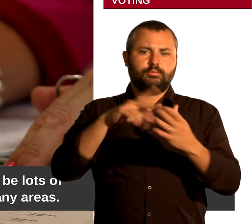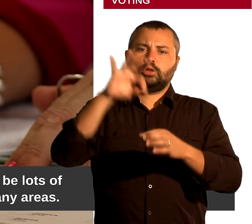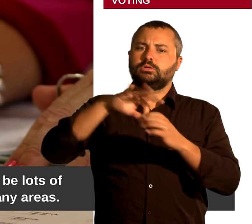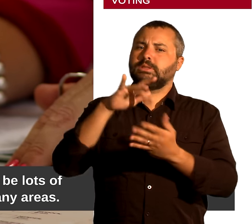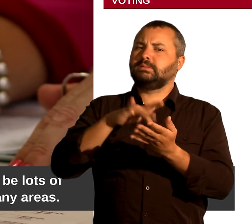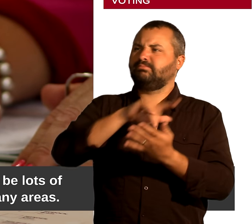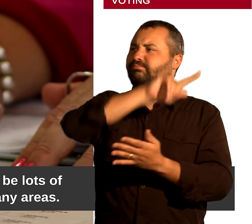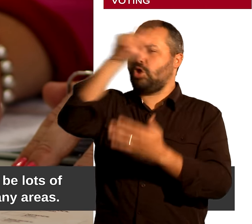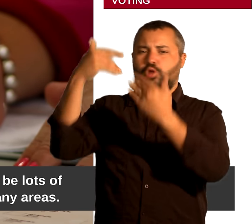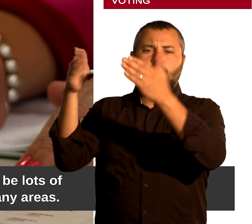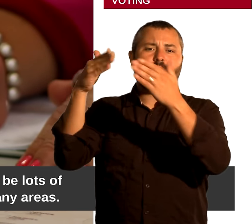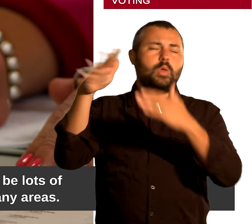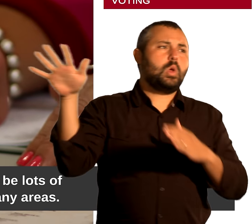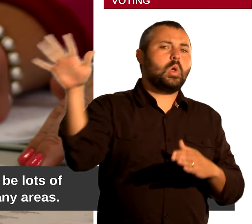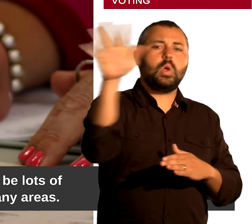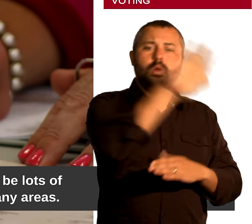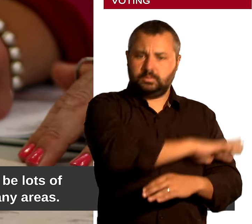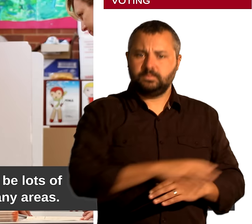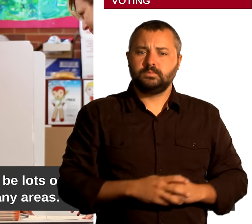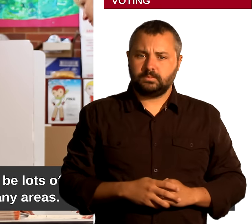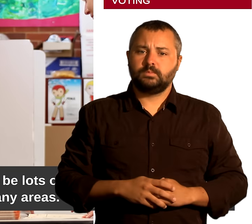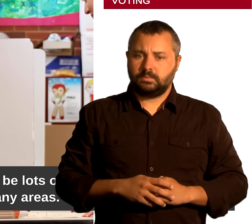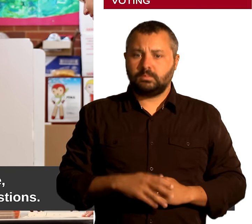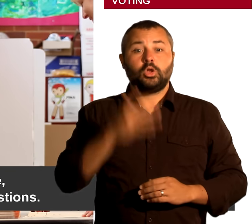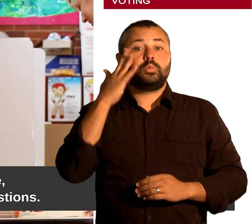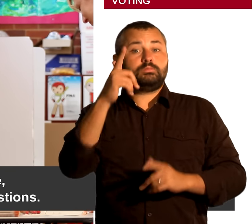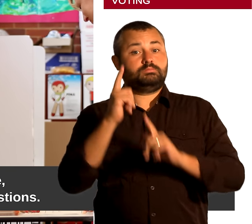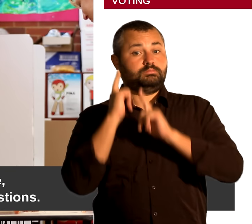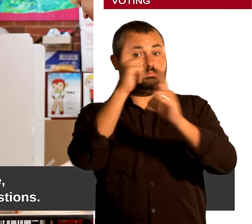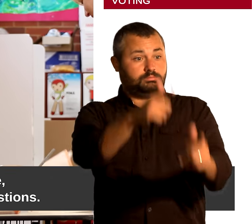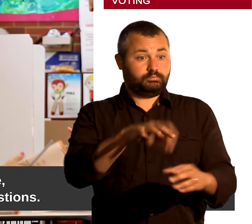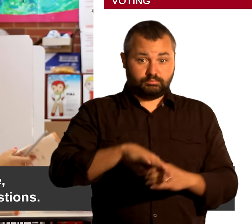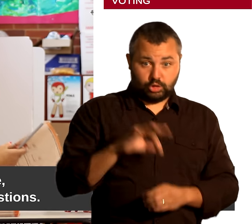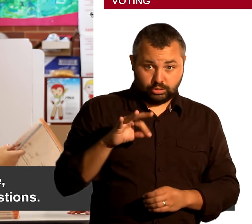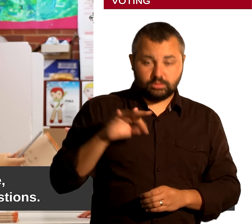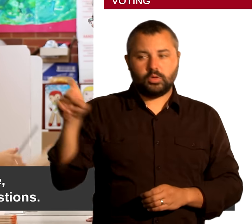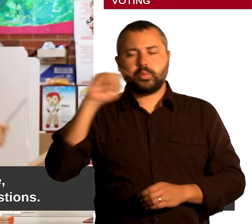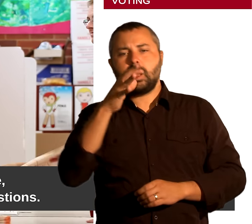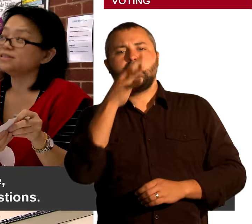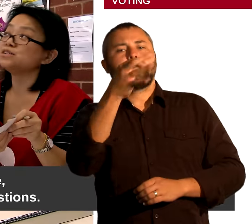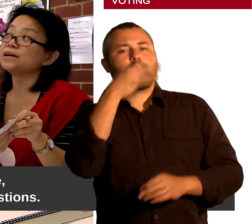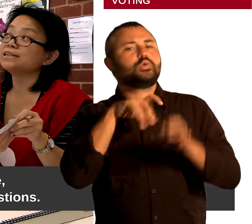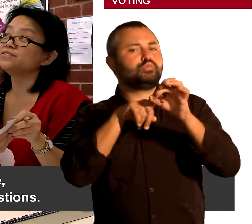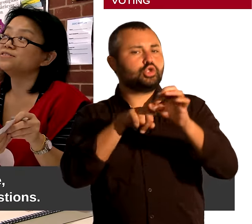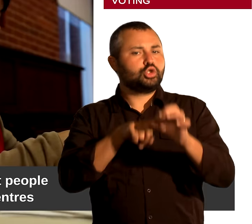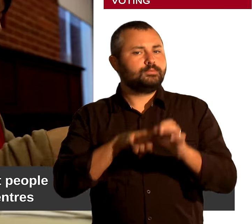day, there will be lots of voting centres open in many areas. When you go vote, there will be a few questions.